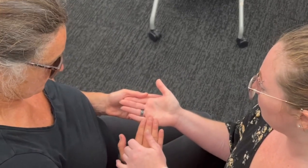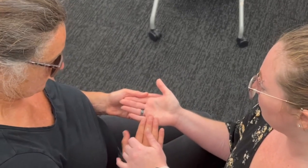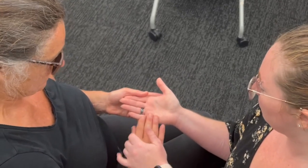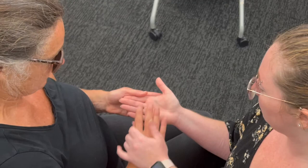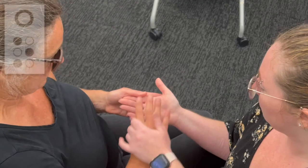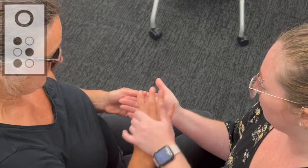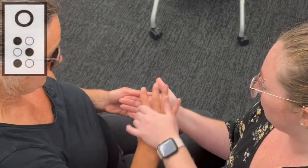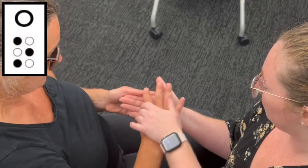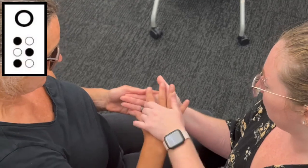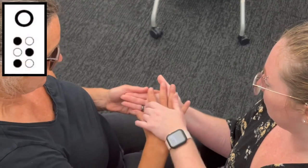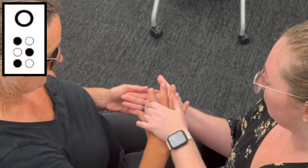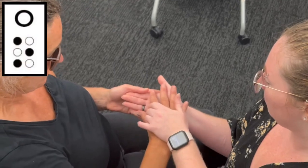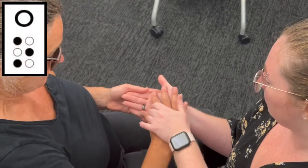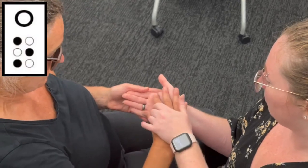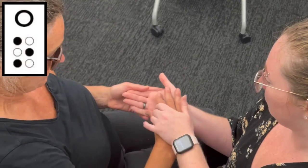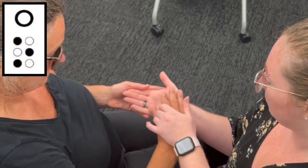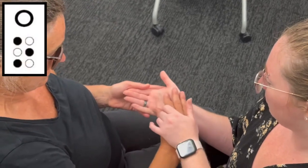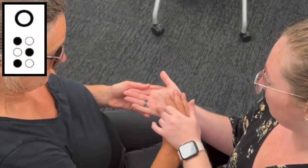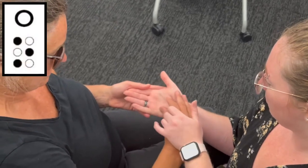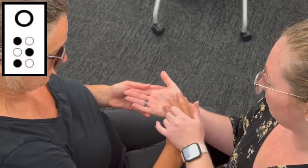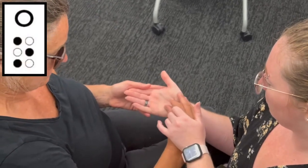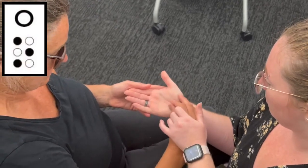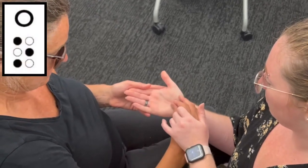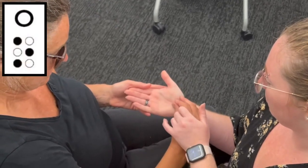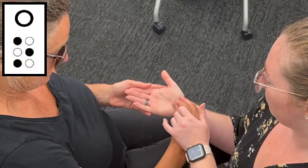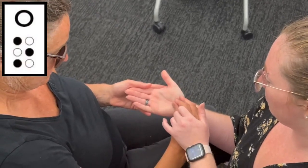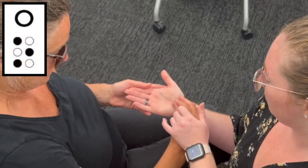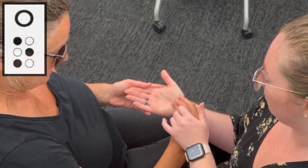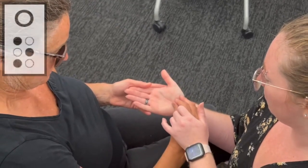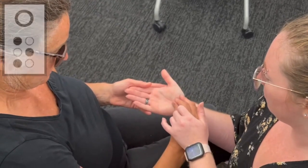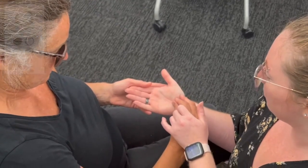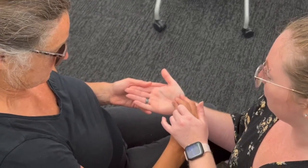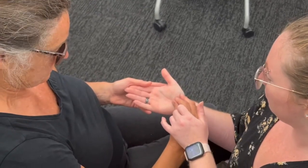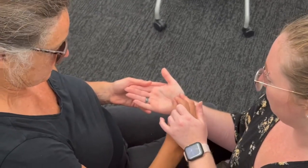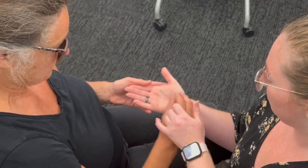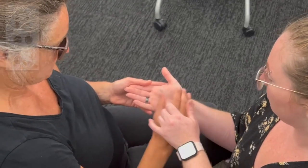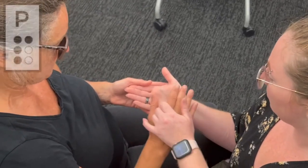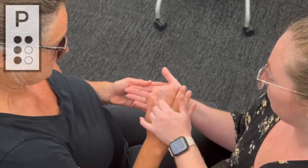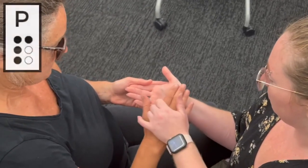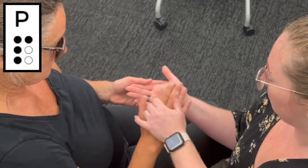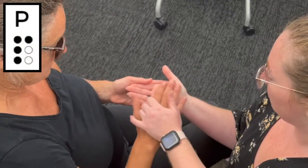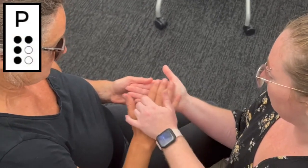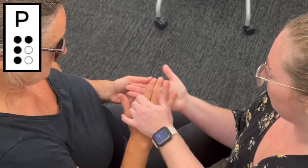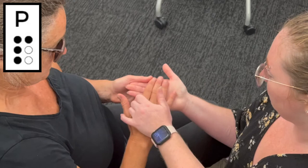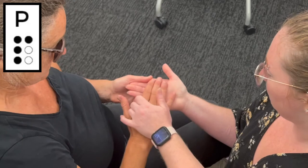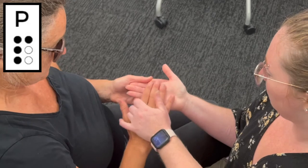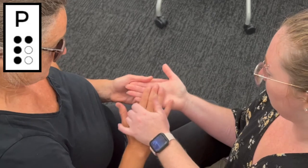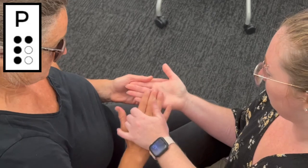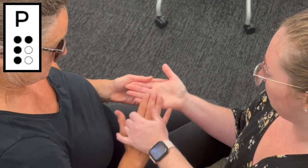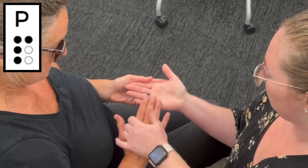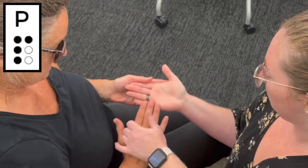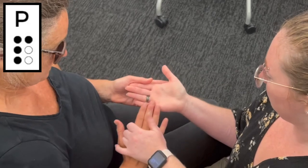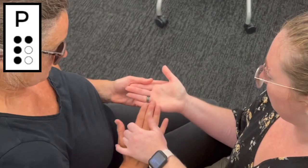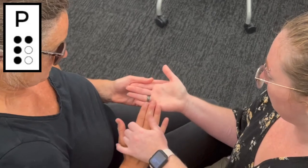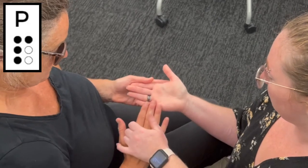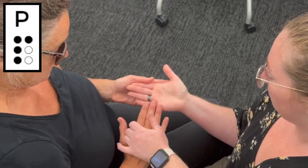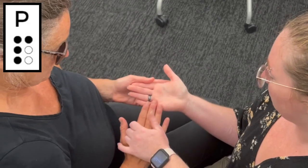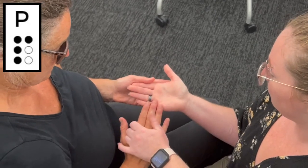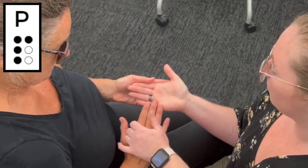and 5. P. Dots 1, 2, 3, and 4. Q. Dots